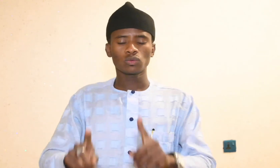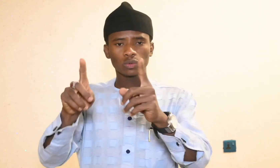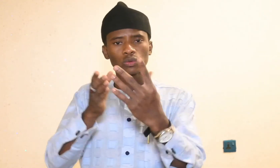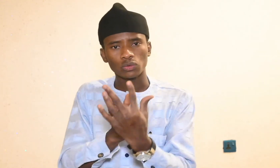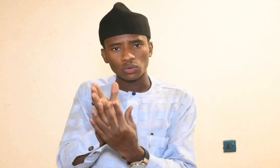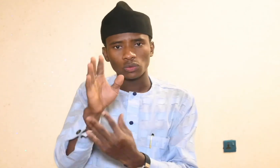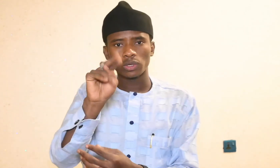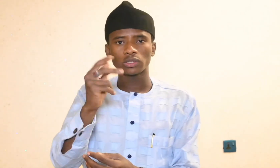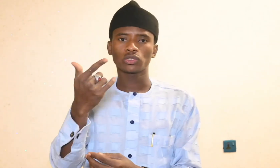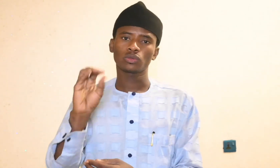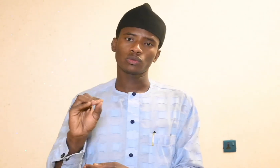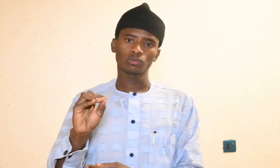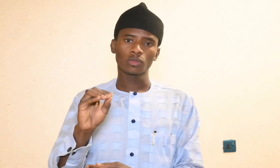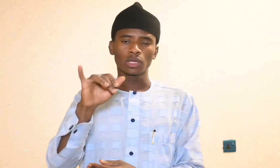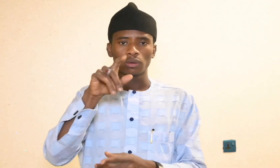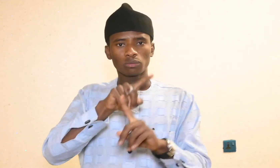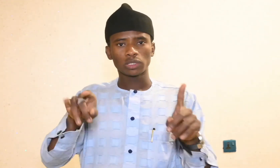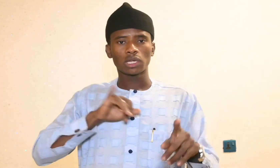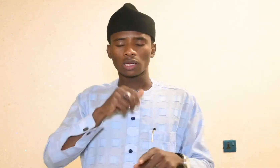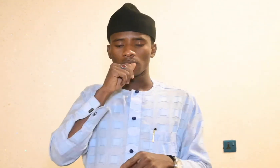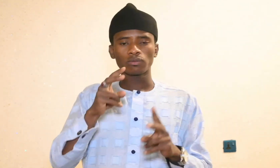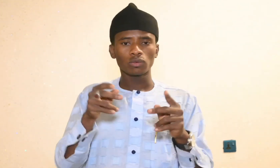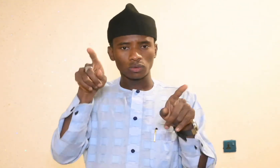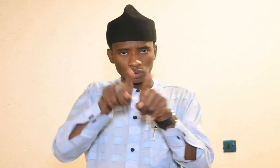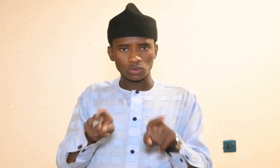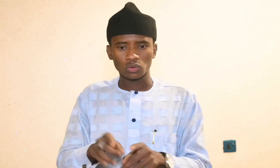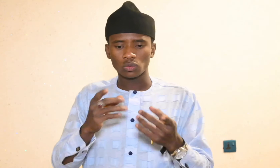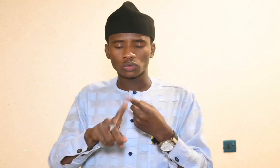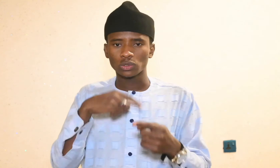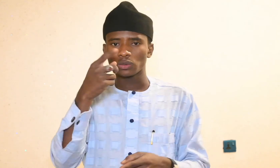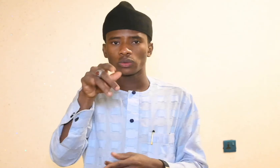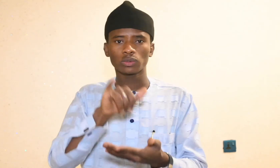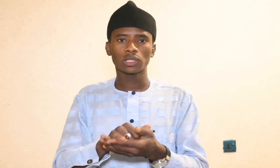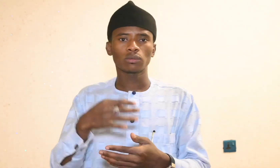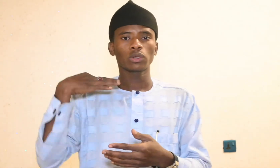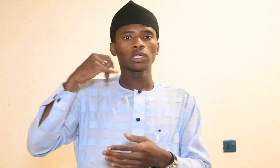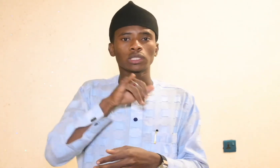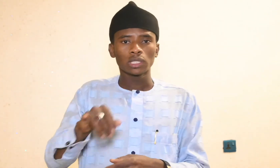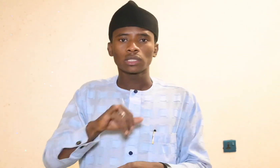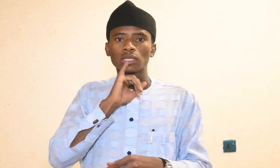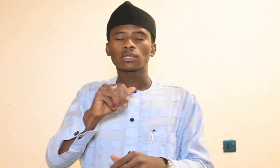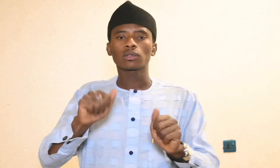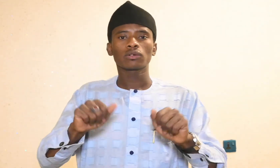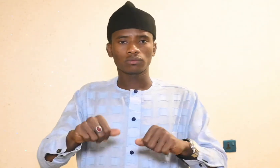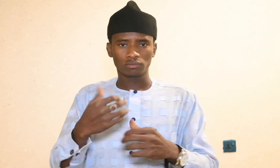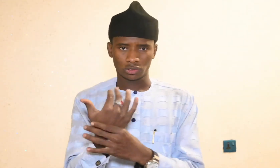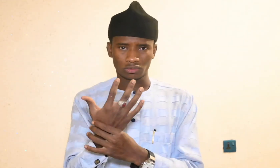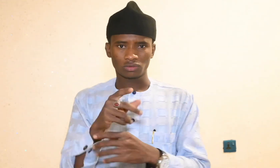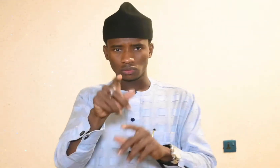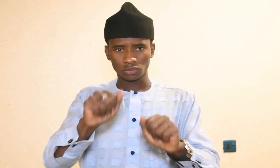like that. But I'm also sorry to let you know that volunteering opportunity does not guarantee that you are going to find employment in